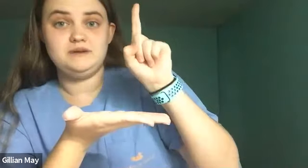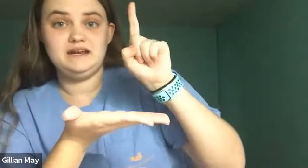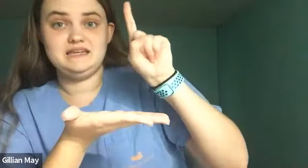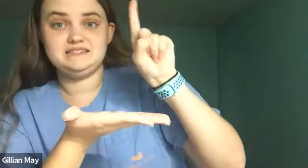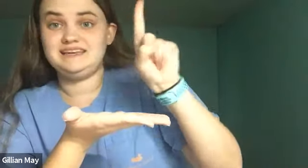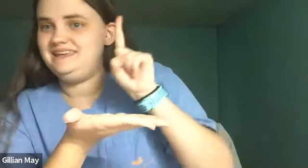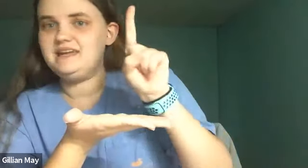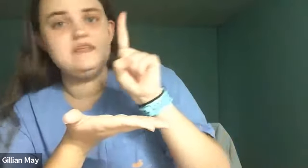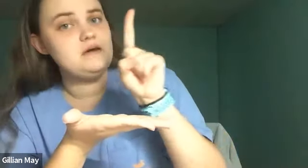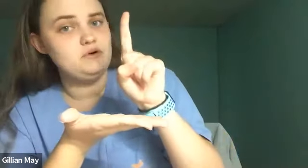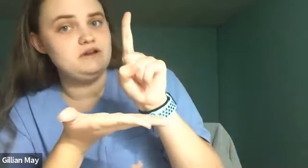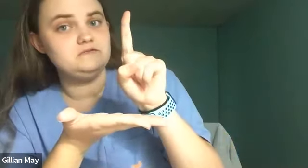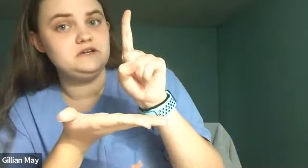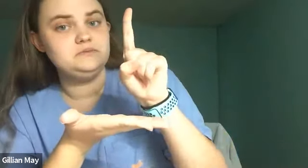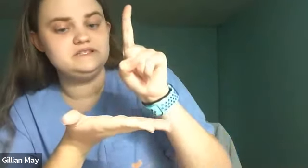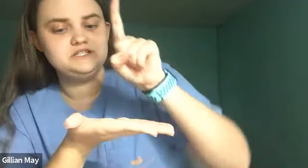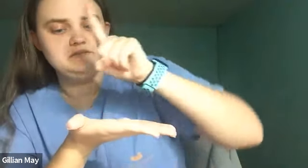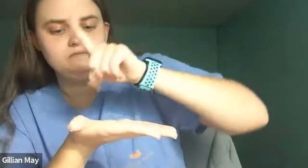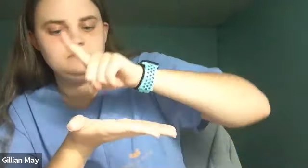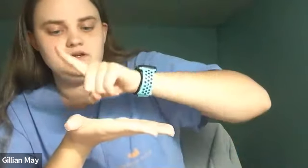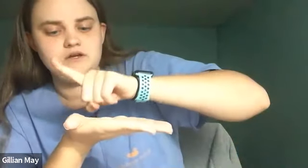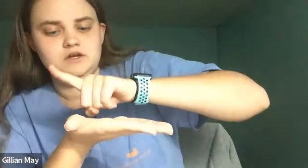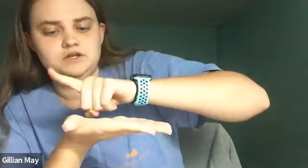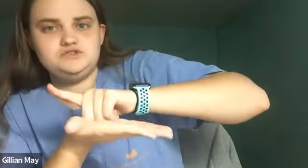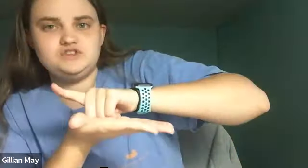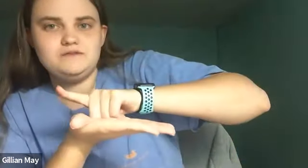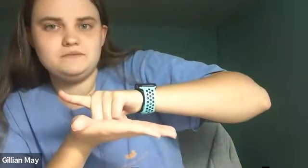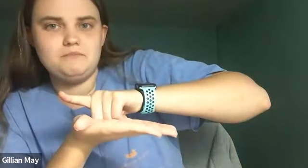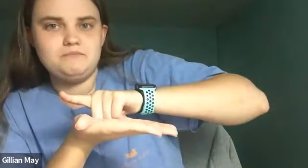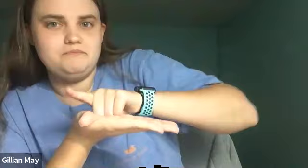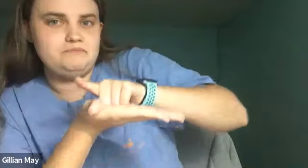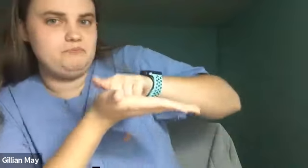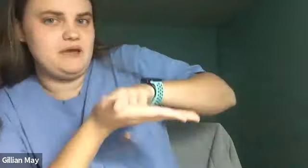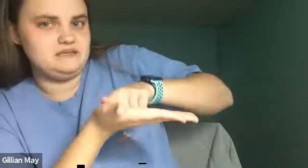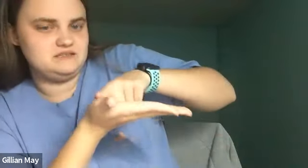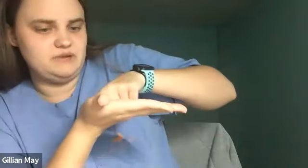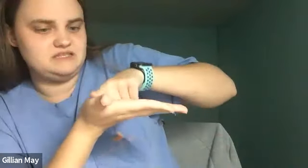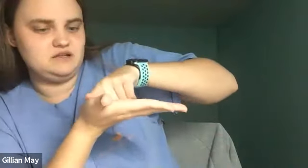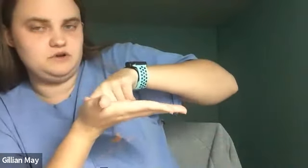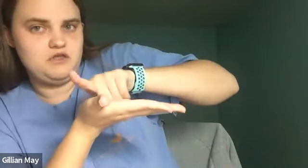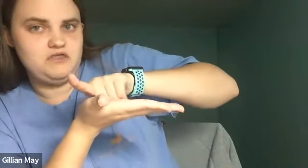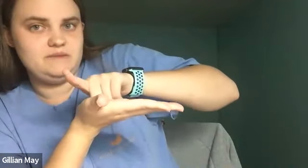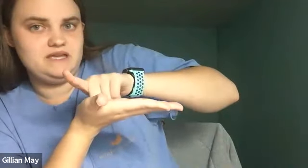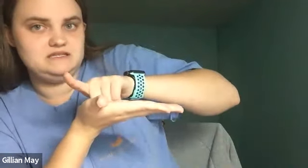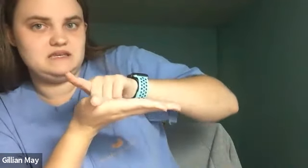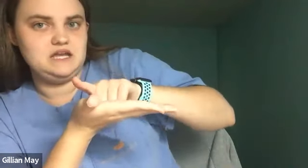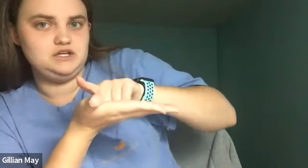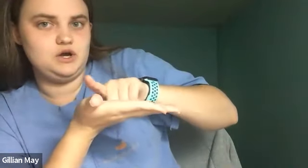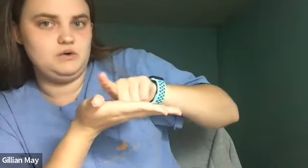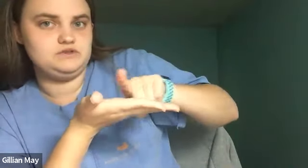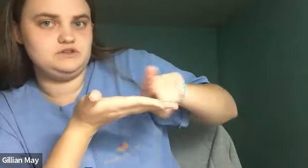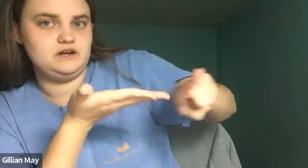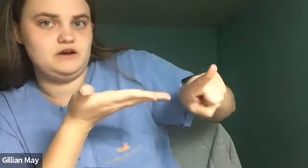Dominant hands again in that pointer finger position. You start from the base, basically where your thumb is, and you go straight